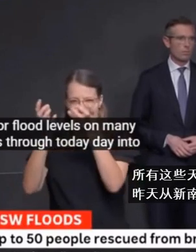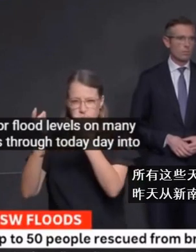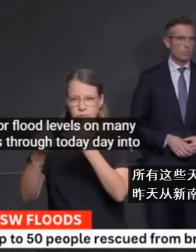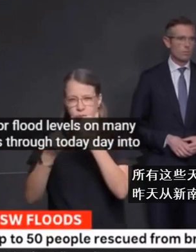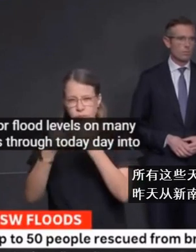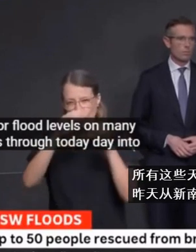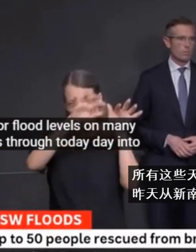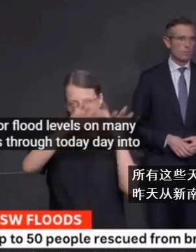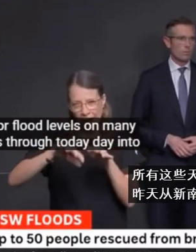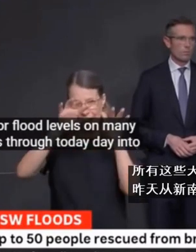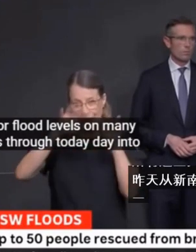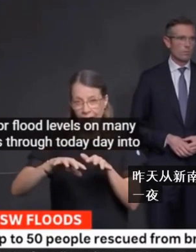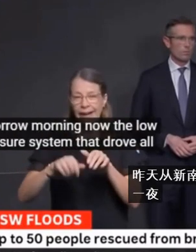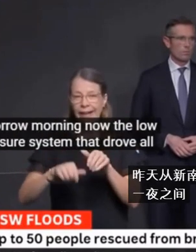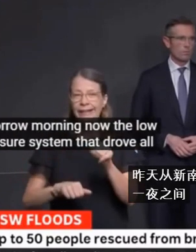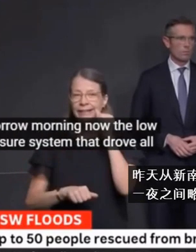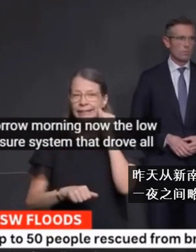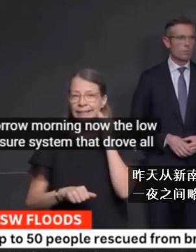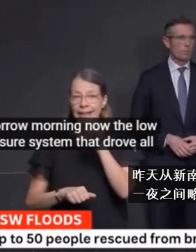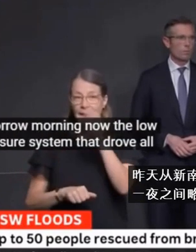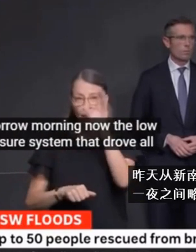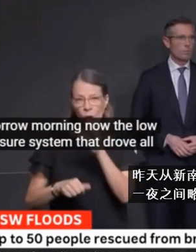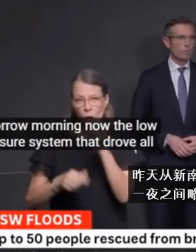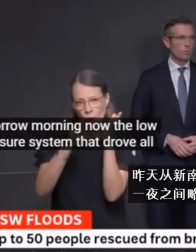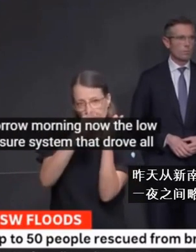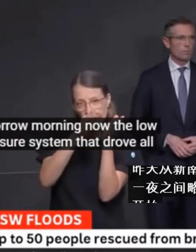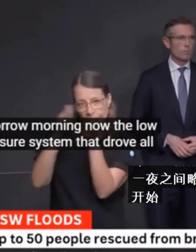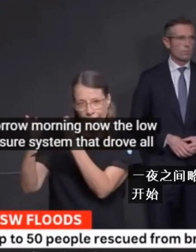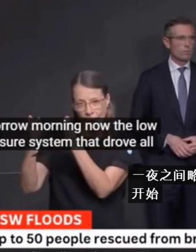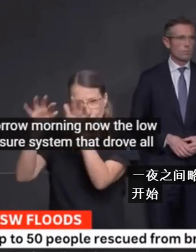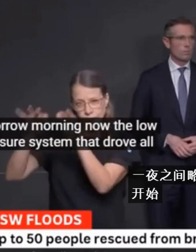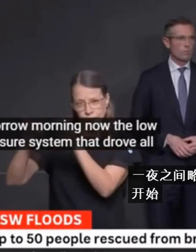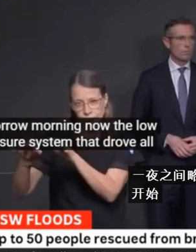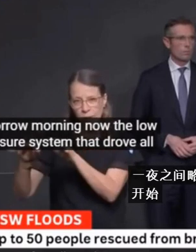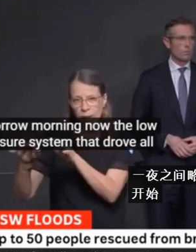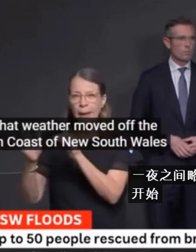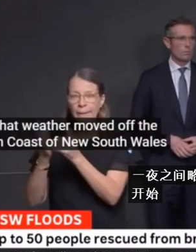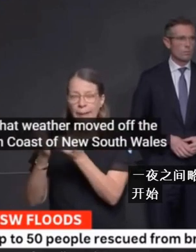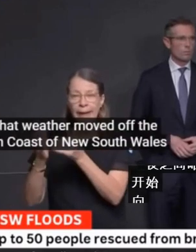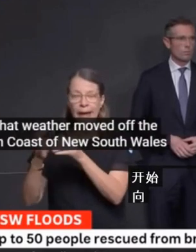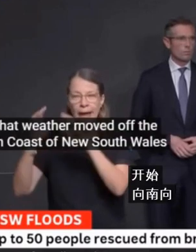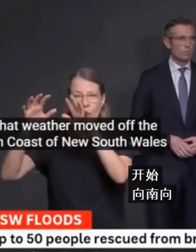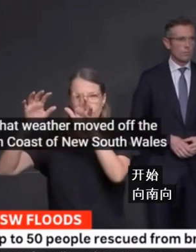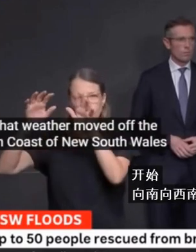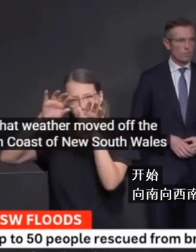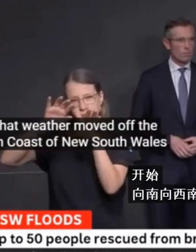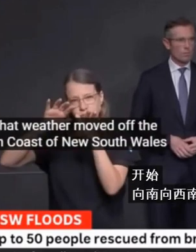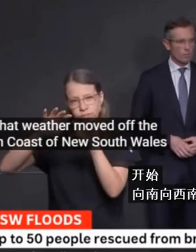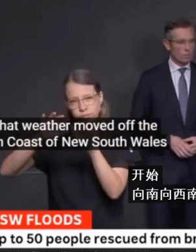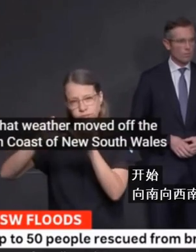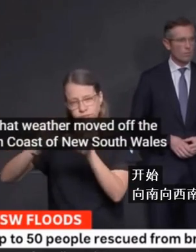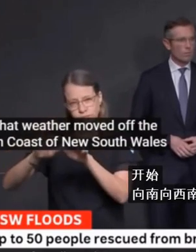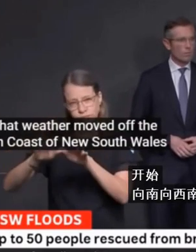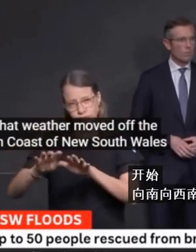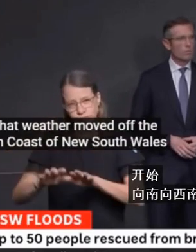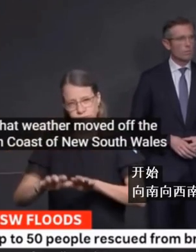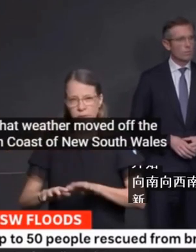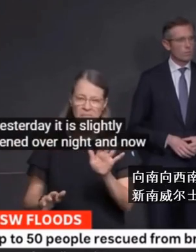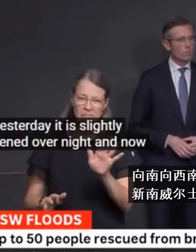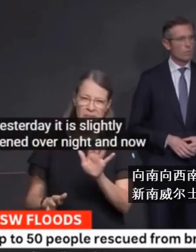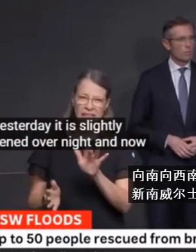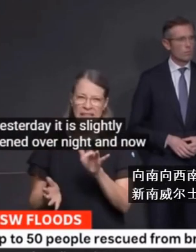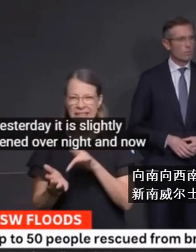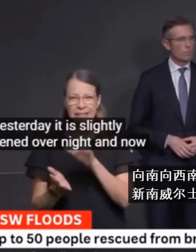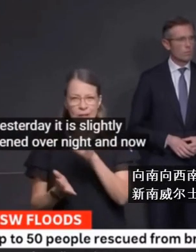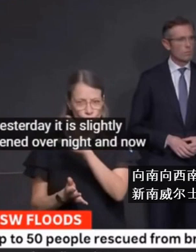South Wales yesterday. It has slightly deepened overnight and now starting to move south to southwestwards back towards the central coast